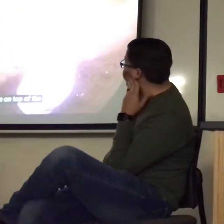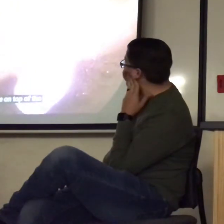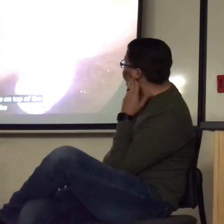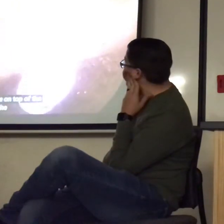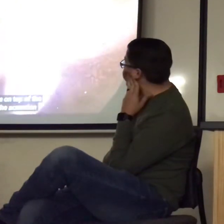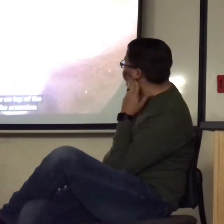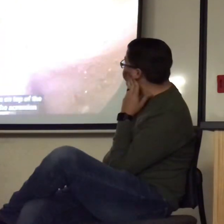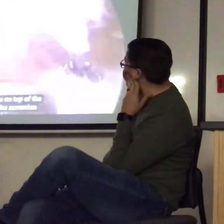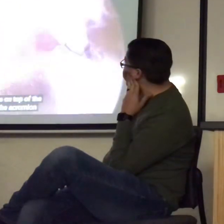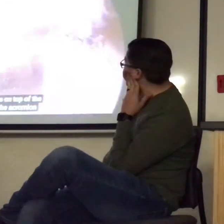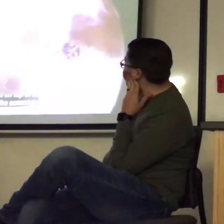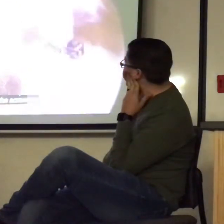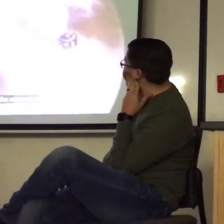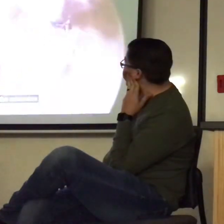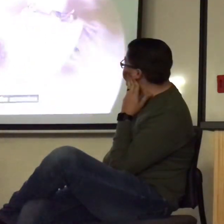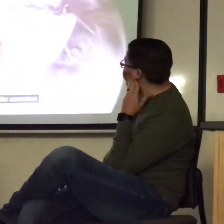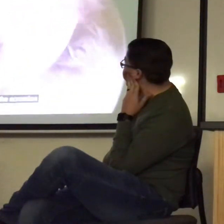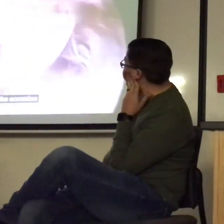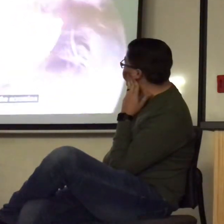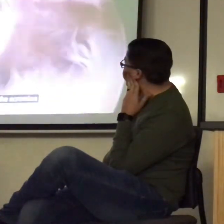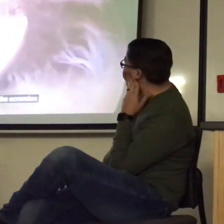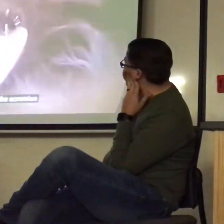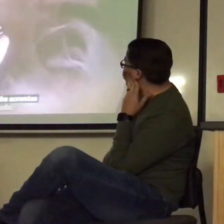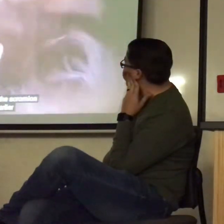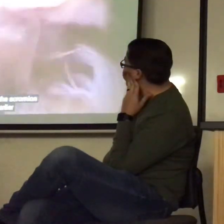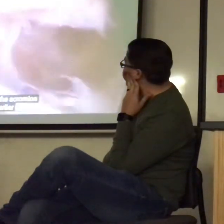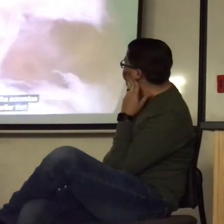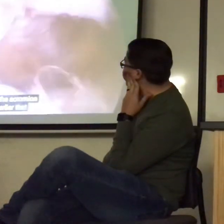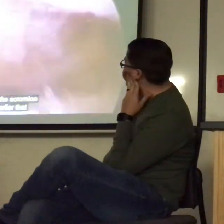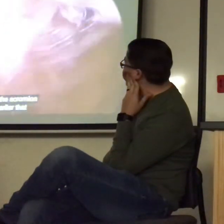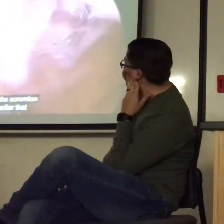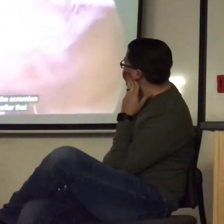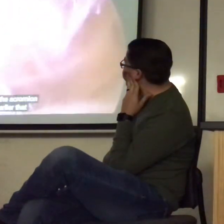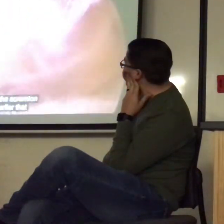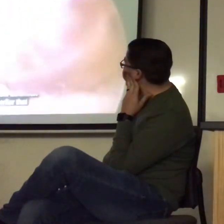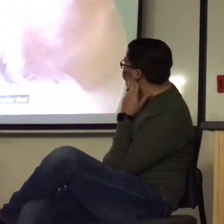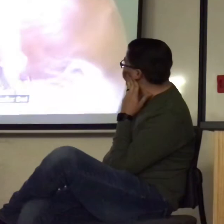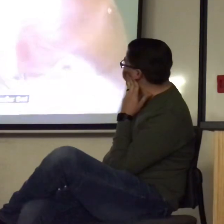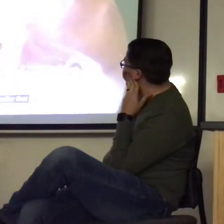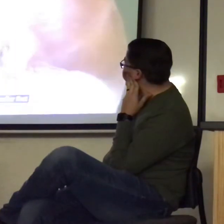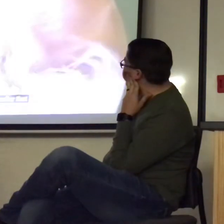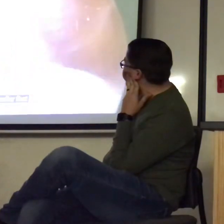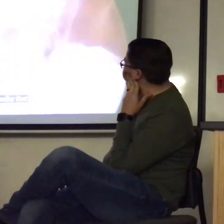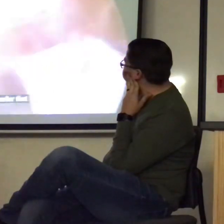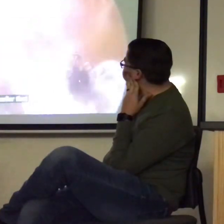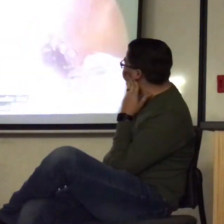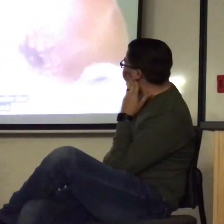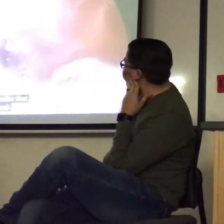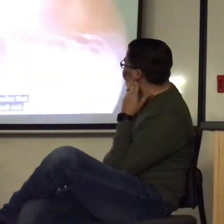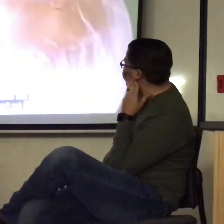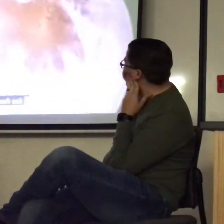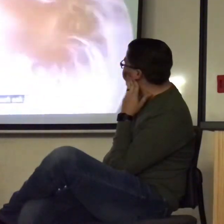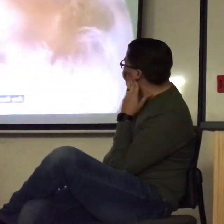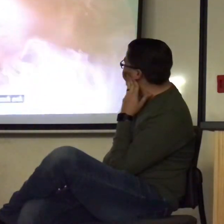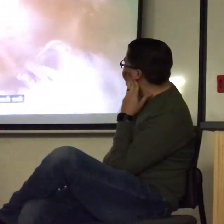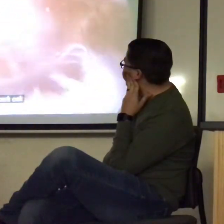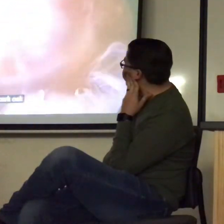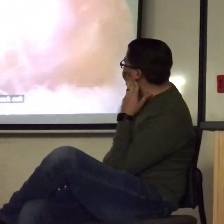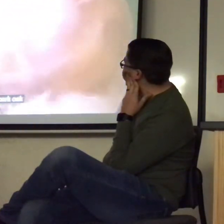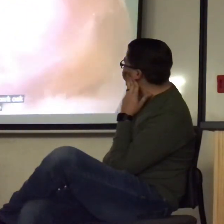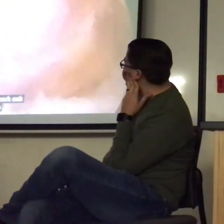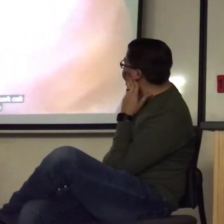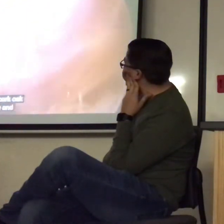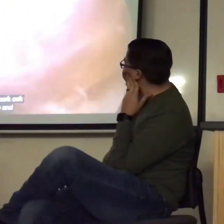and unroof the acromion, that bone that I spoke of earlier. That allows us to visualize the coracoacromial